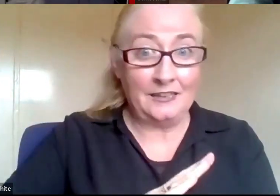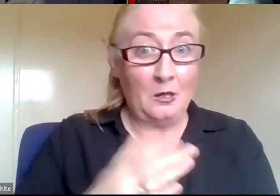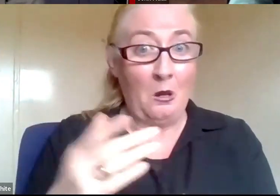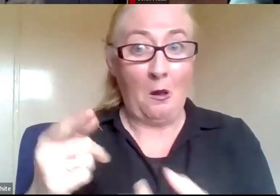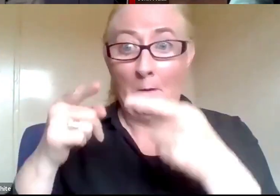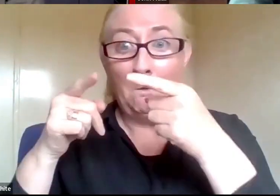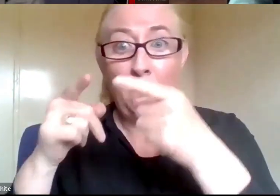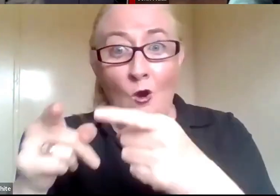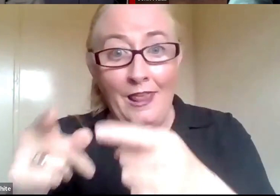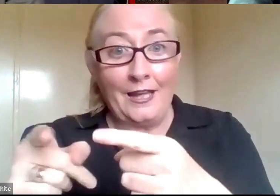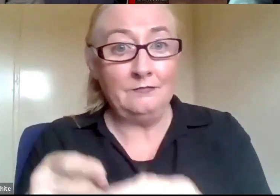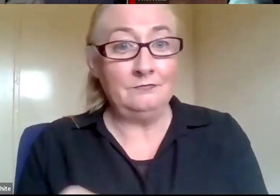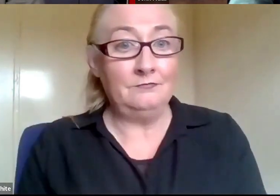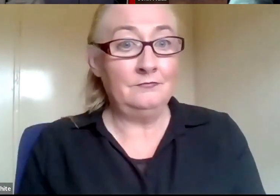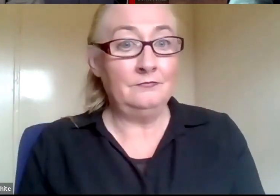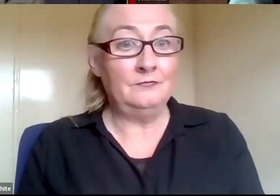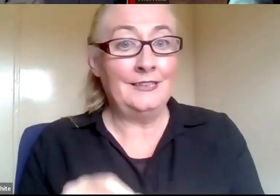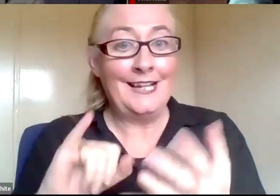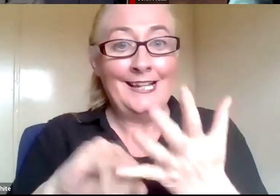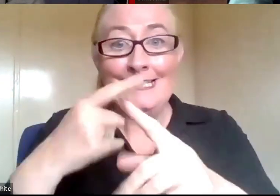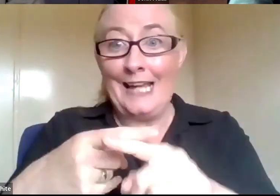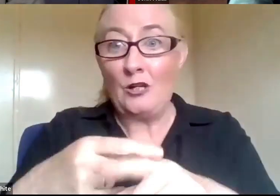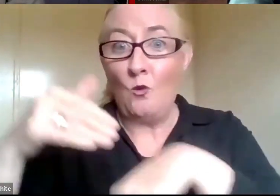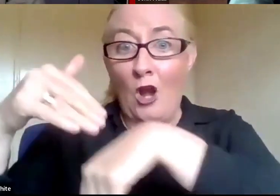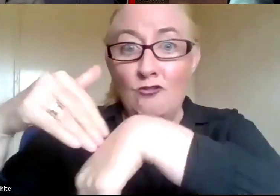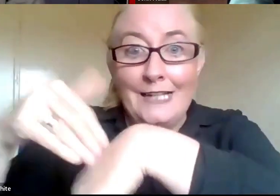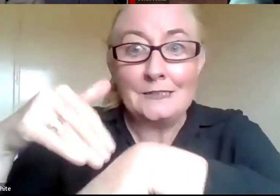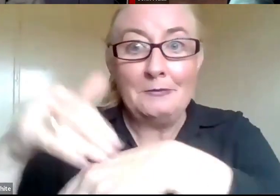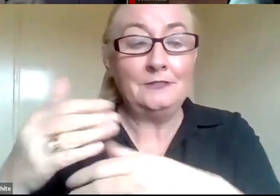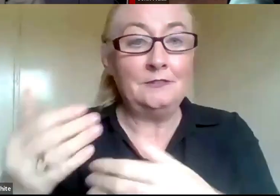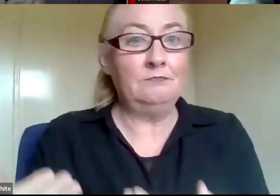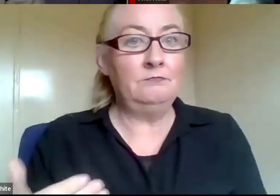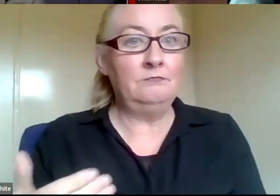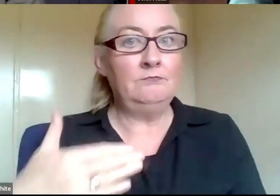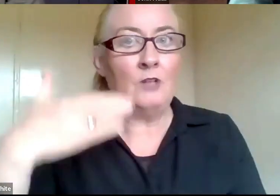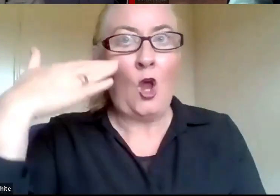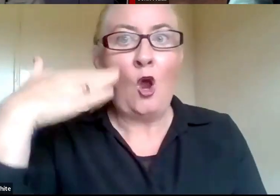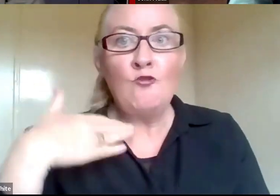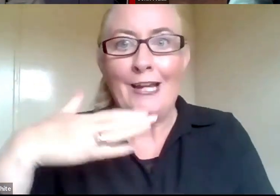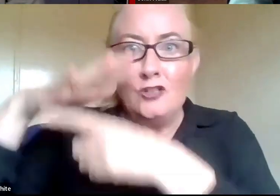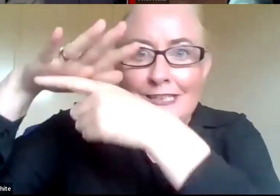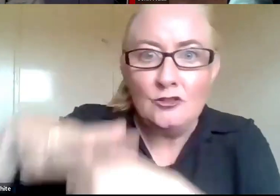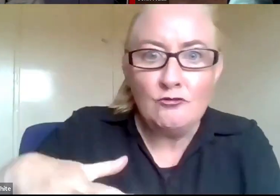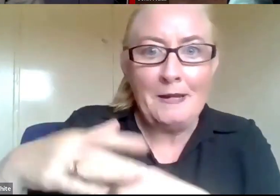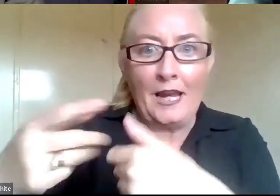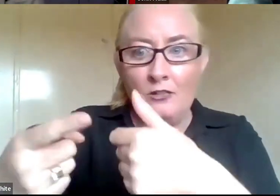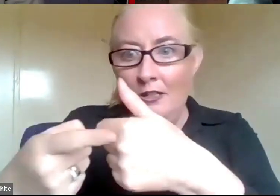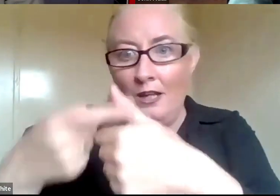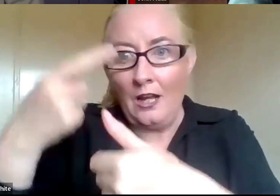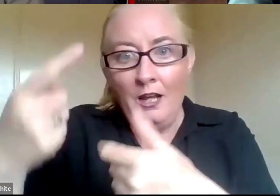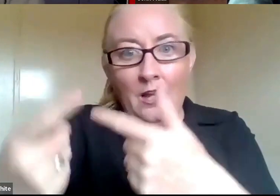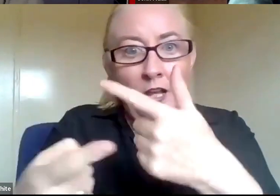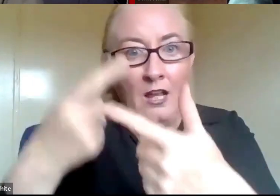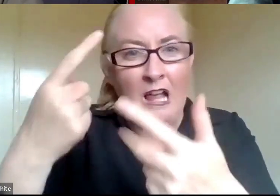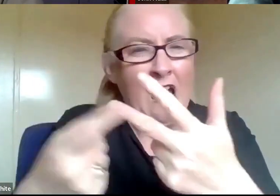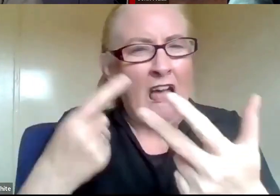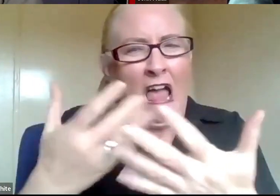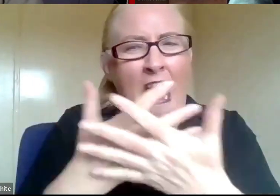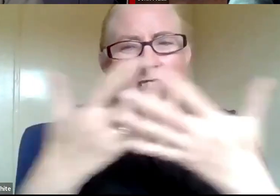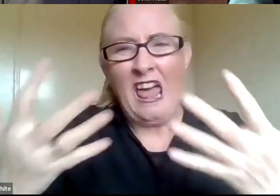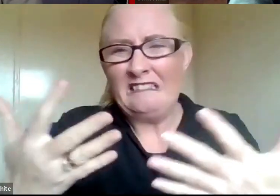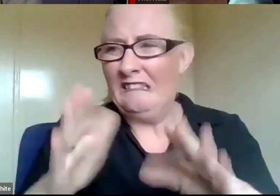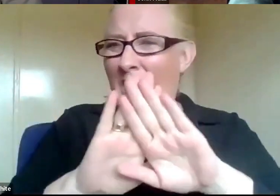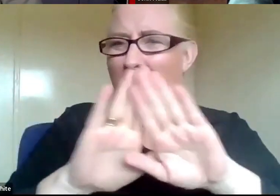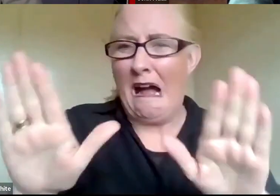harassment, racial discrimination, and a lot of unpleasant nasty things. And a lot